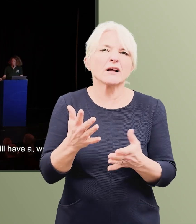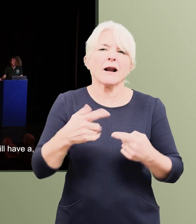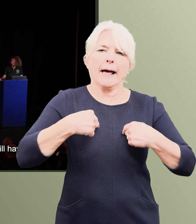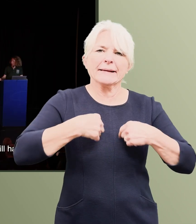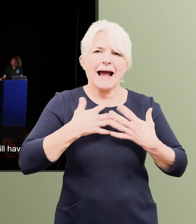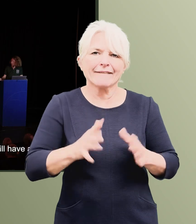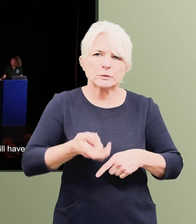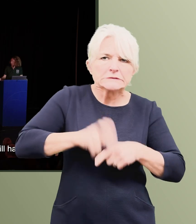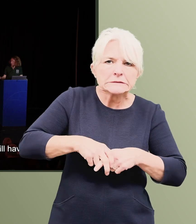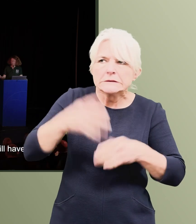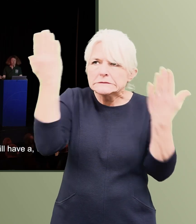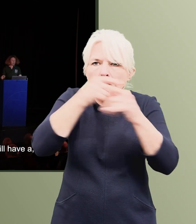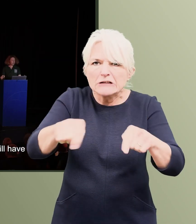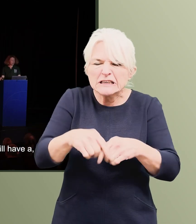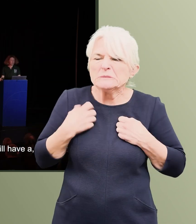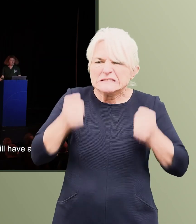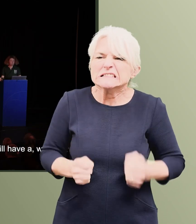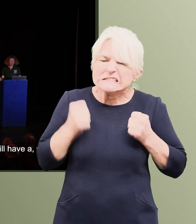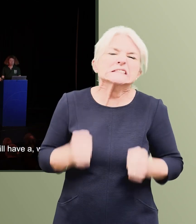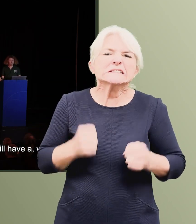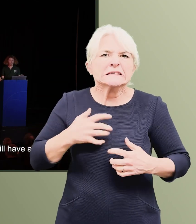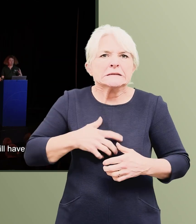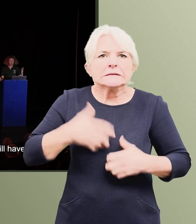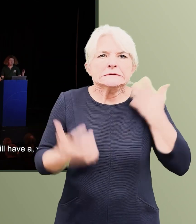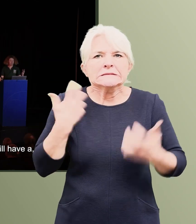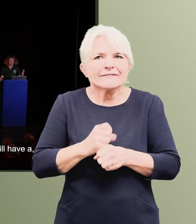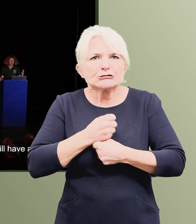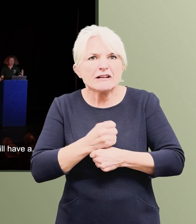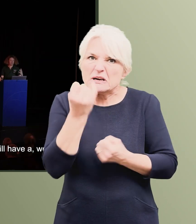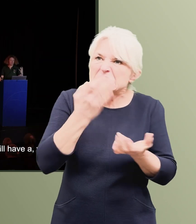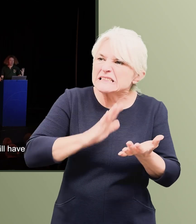on to publication. The publication, we hope, will have